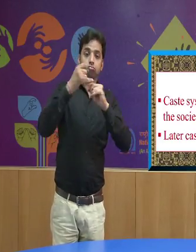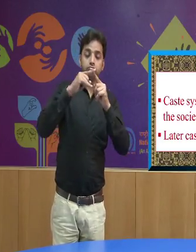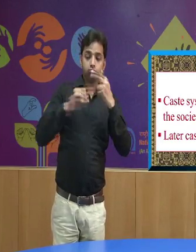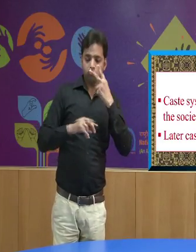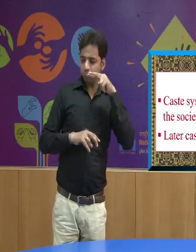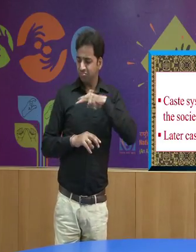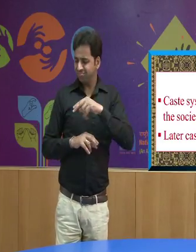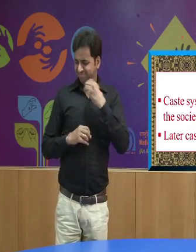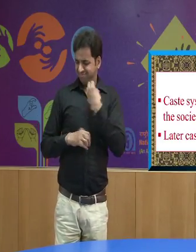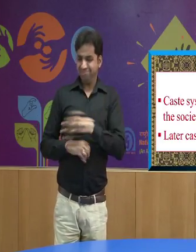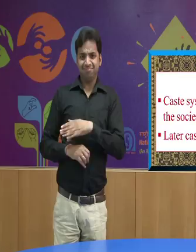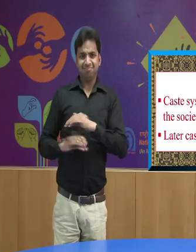castes.